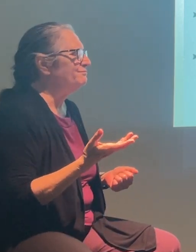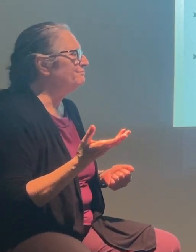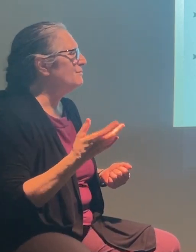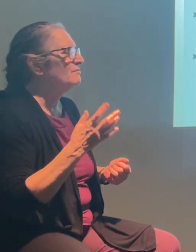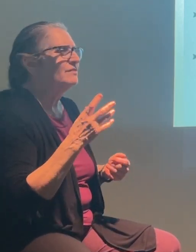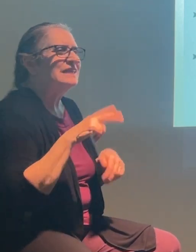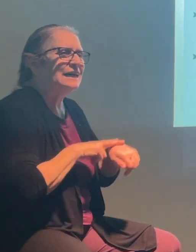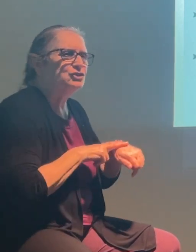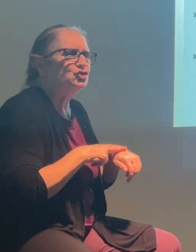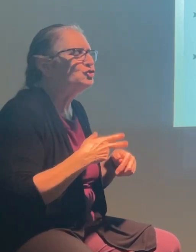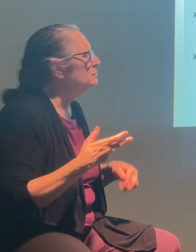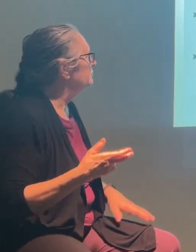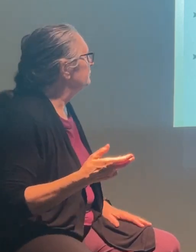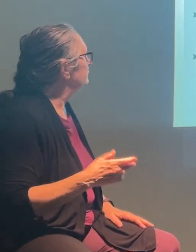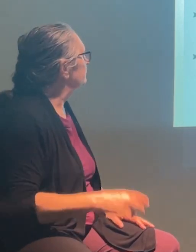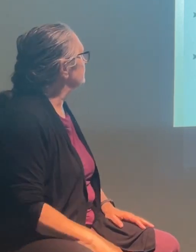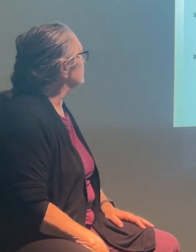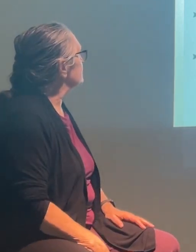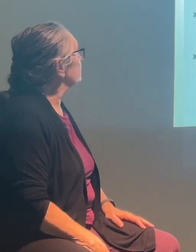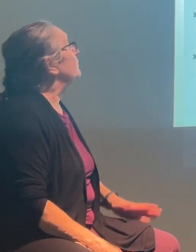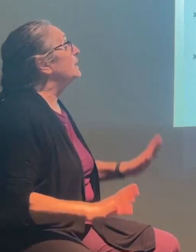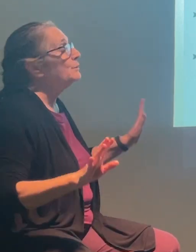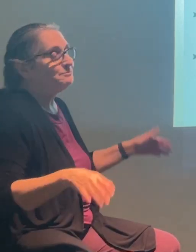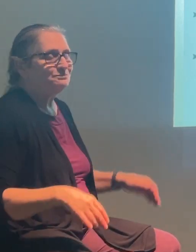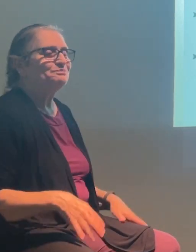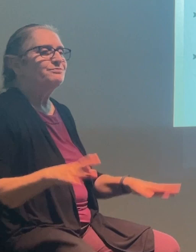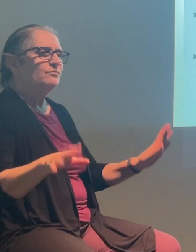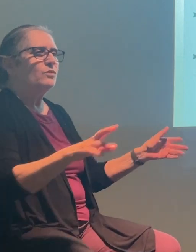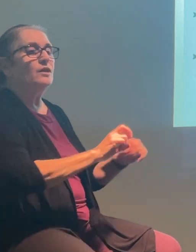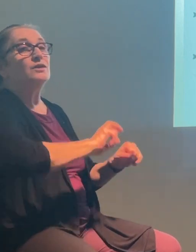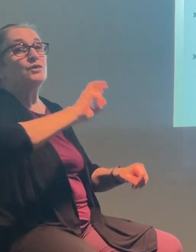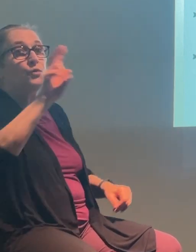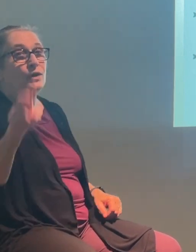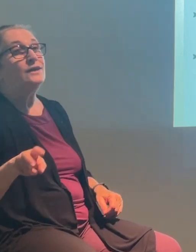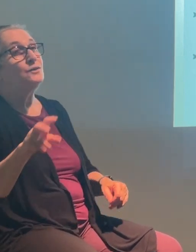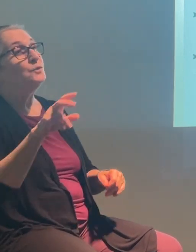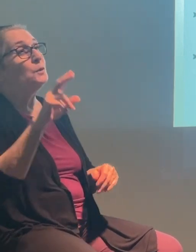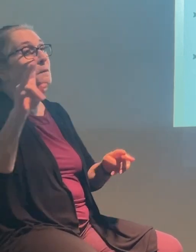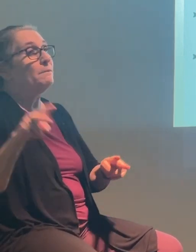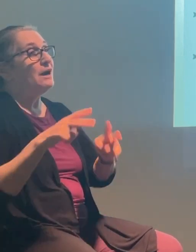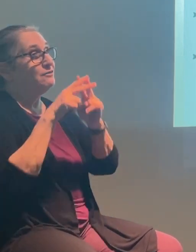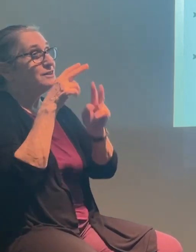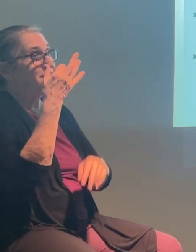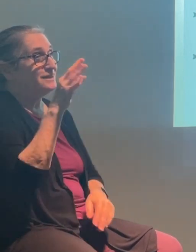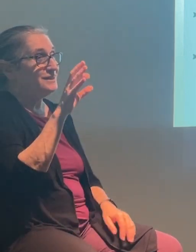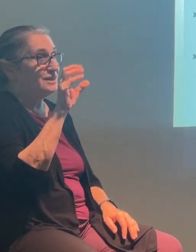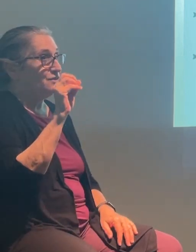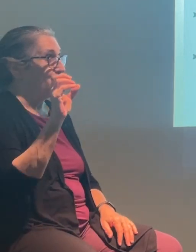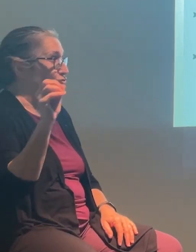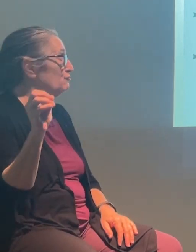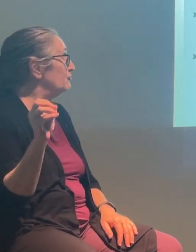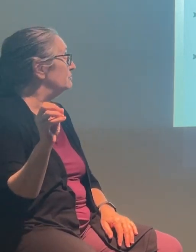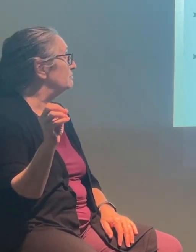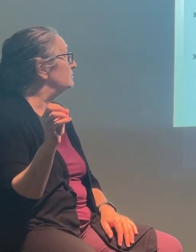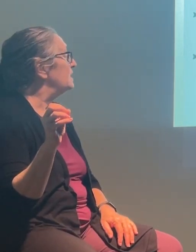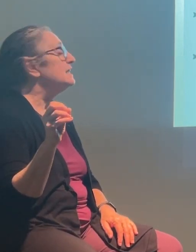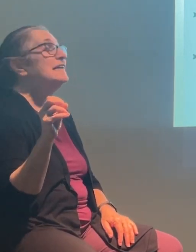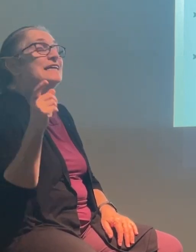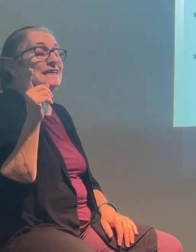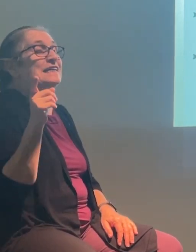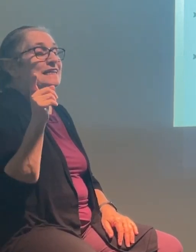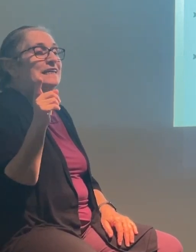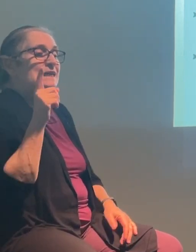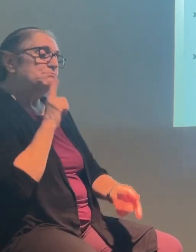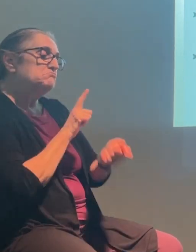to see more art. So during his visit to Paris in 1900, the young Steichen befriended a bunch of artists that